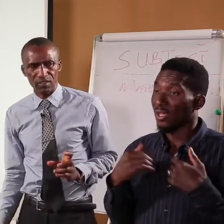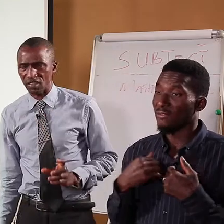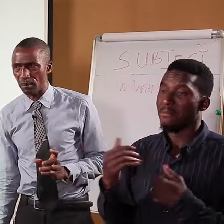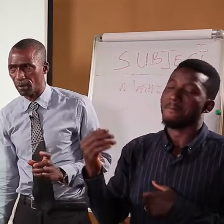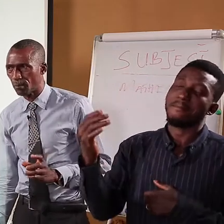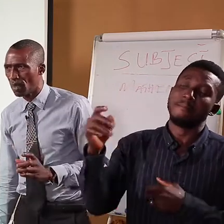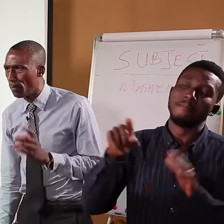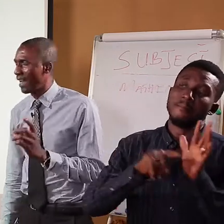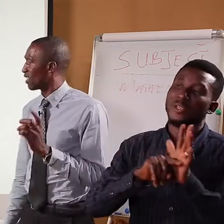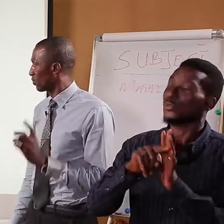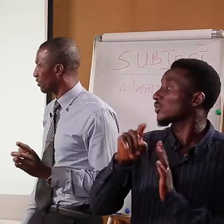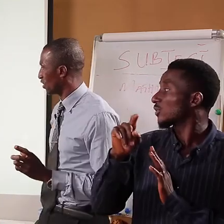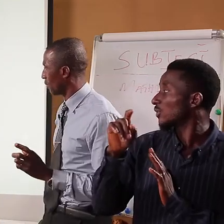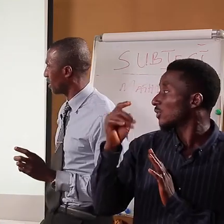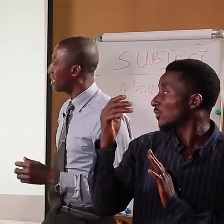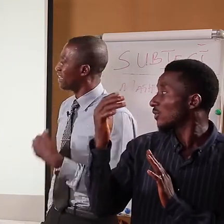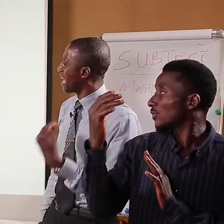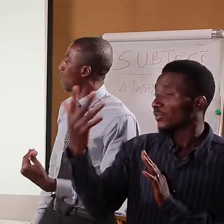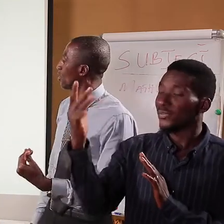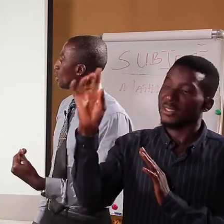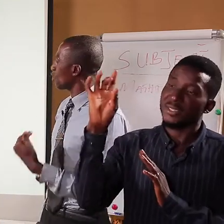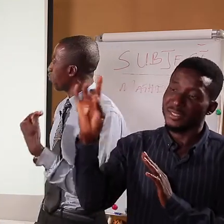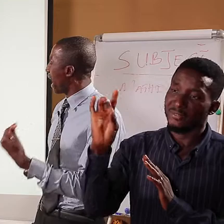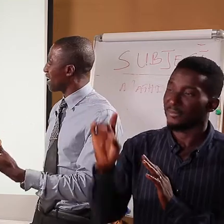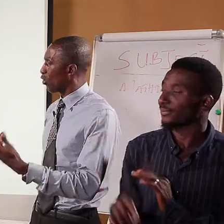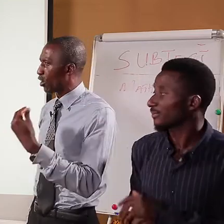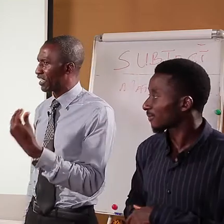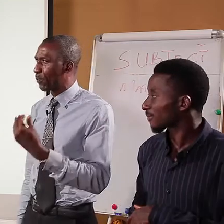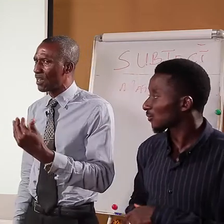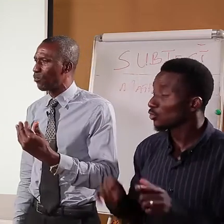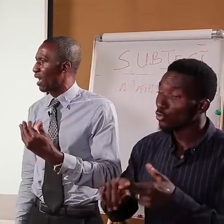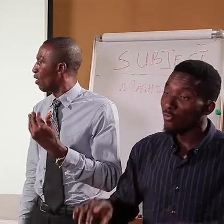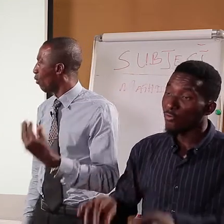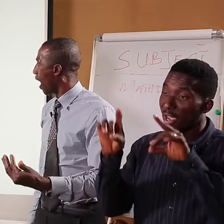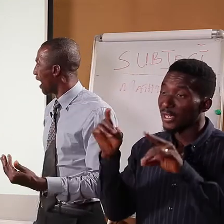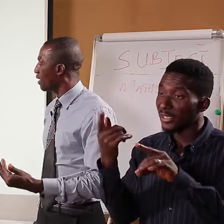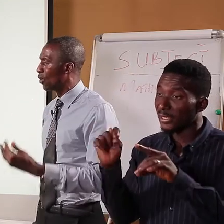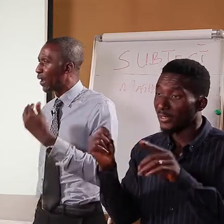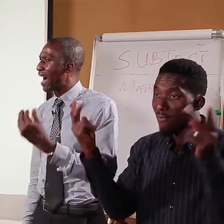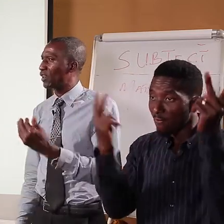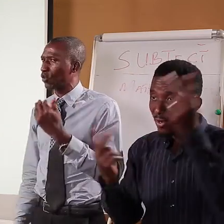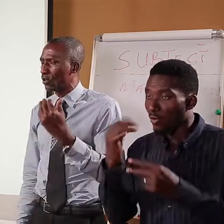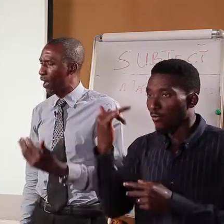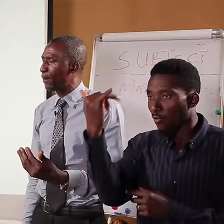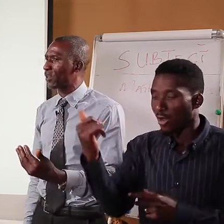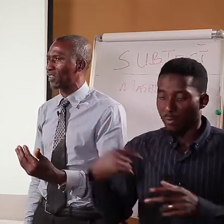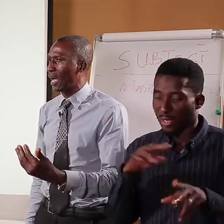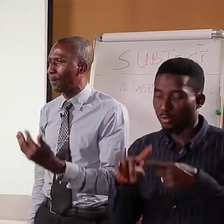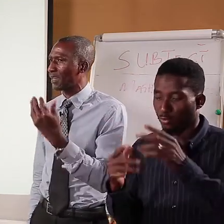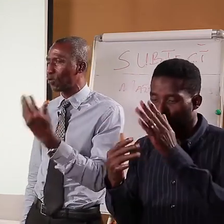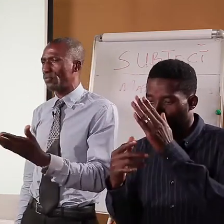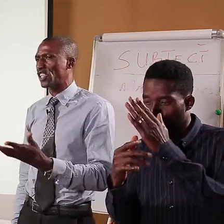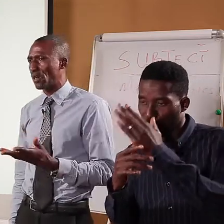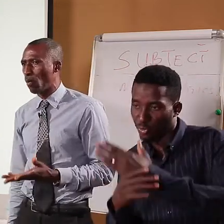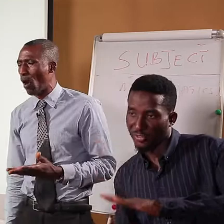minus 57. Minus 57. Now, to find the corresponding value of y, we are to divide both sides